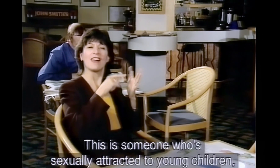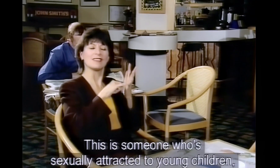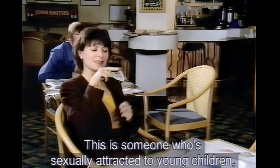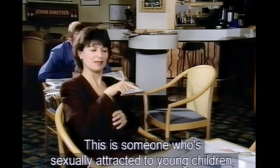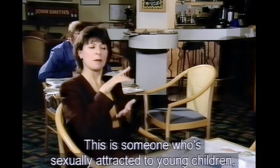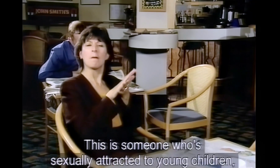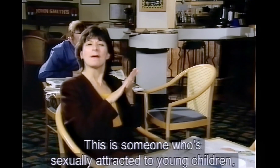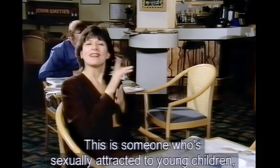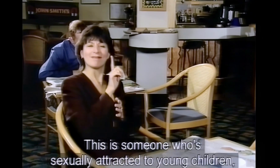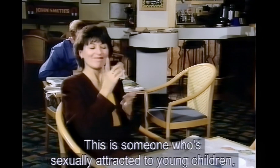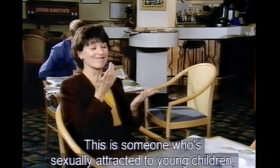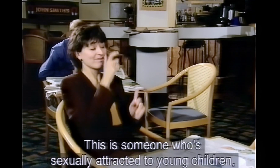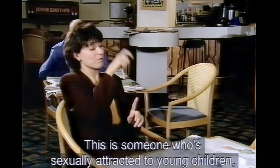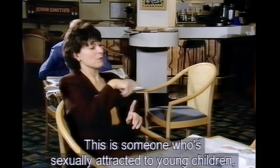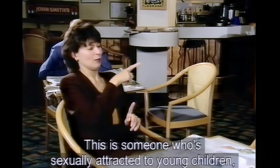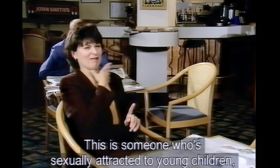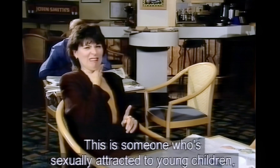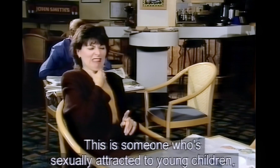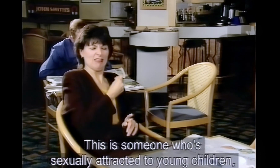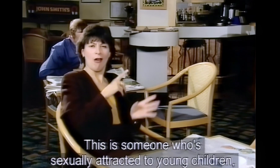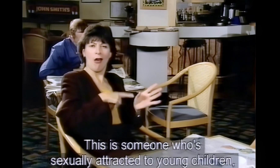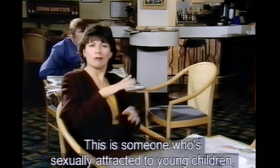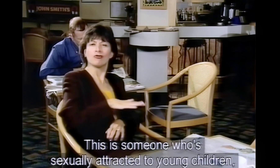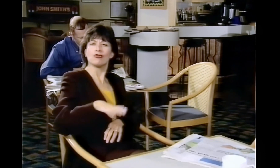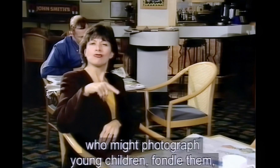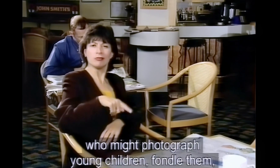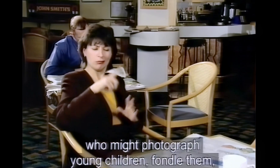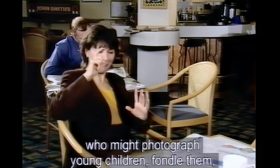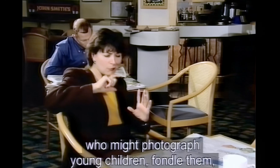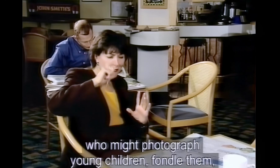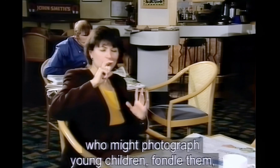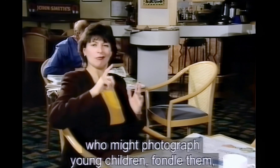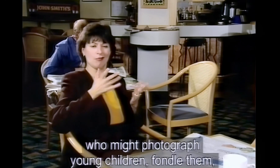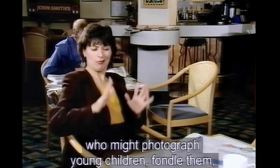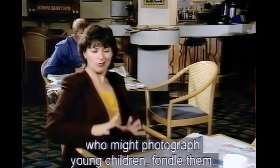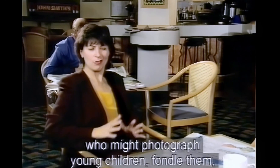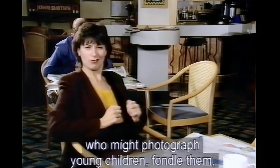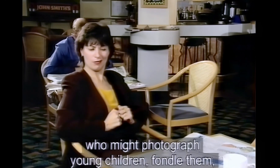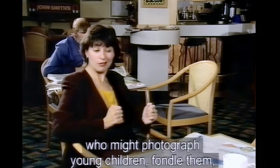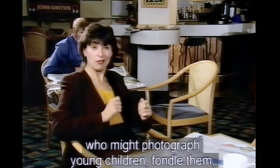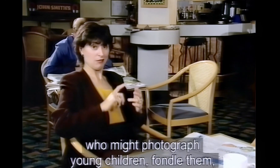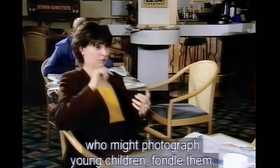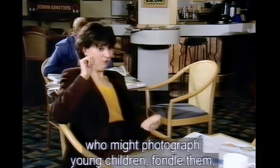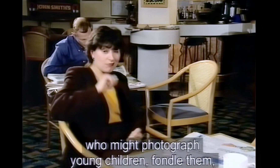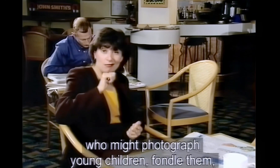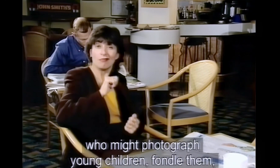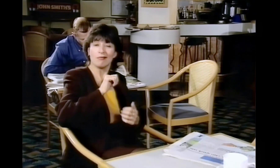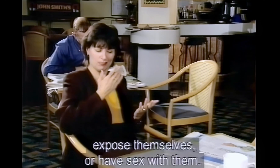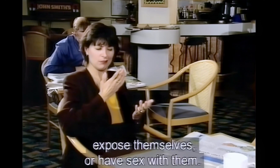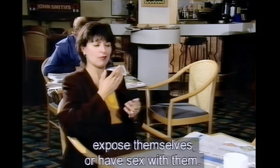This is someone who's sexually attracted to young children, who might photograph young children, fondle them, expose